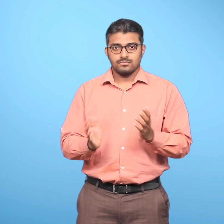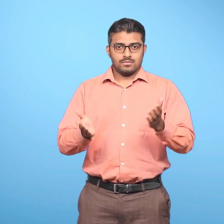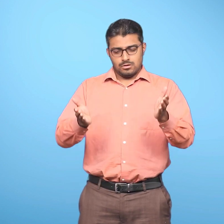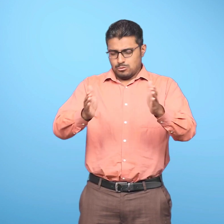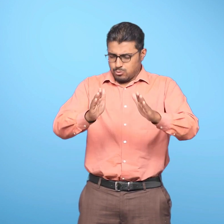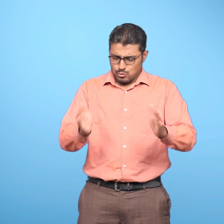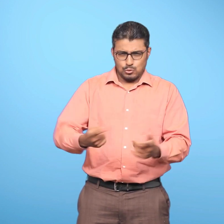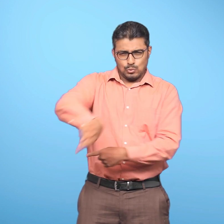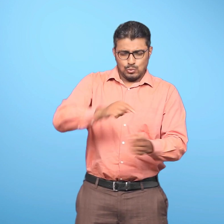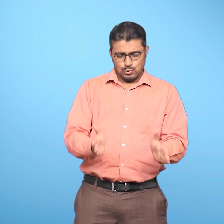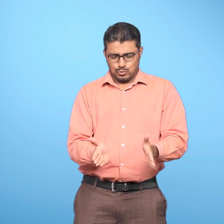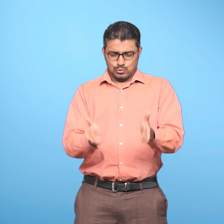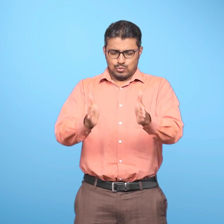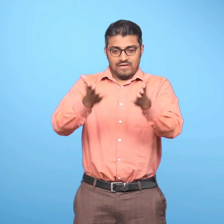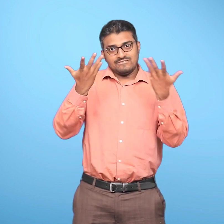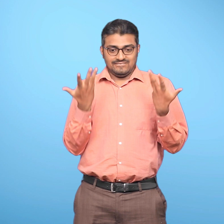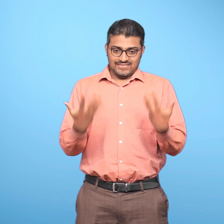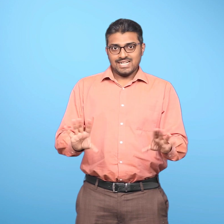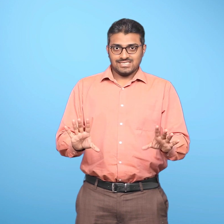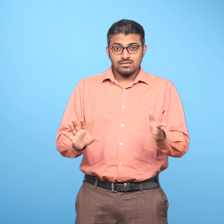He then bakes the pot in an oven.